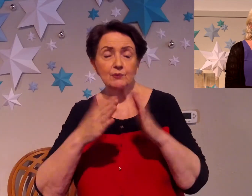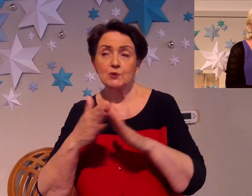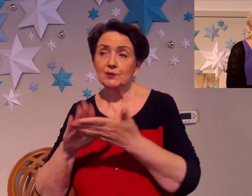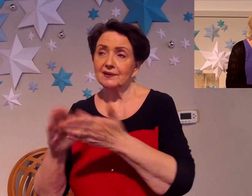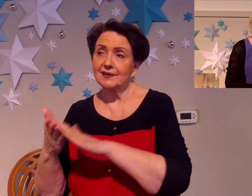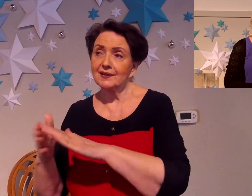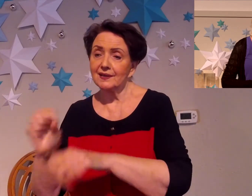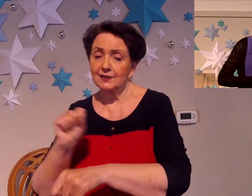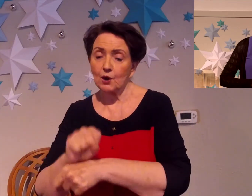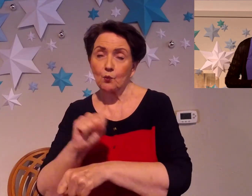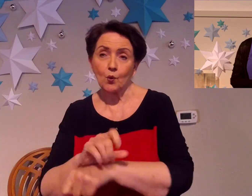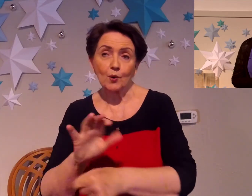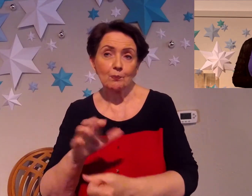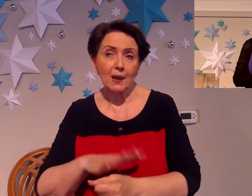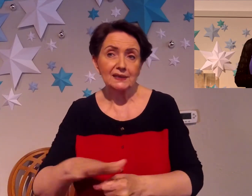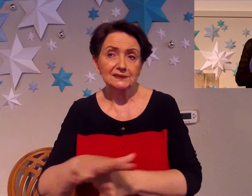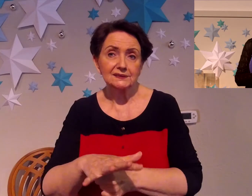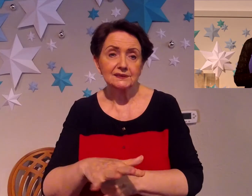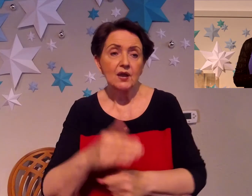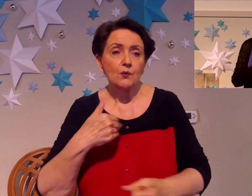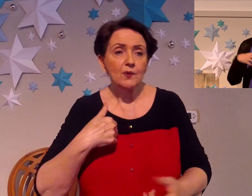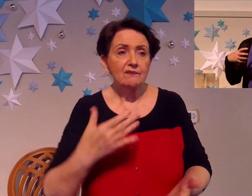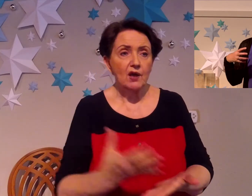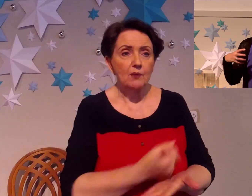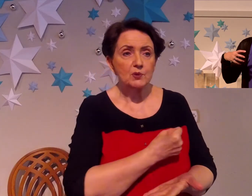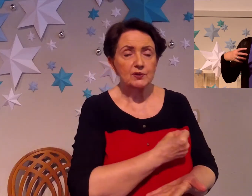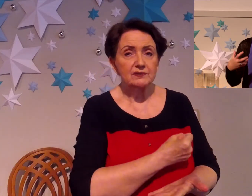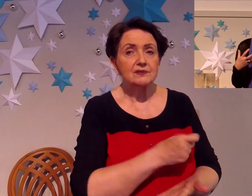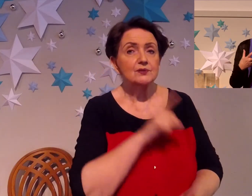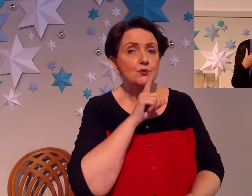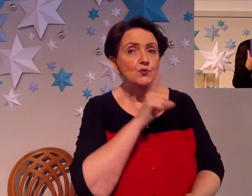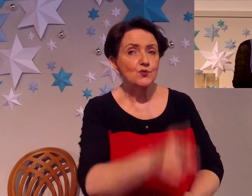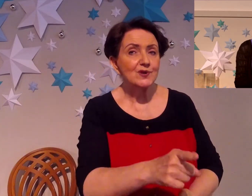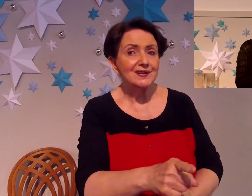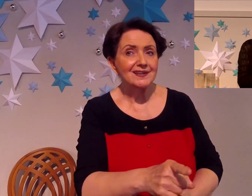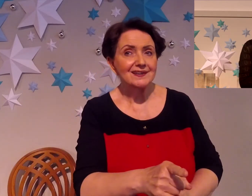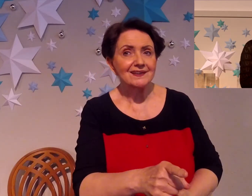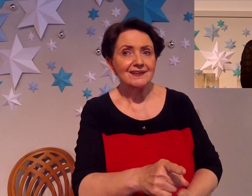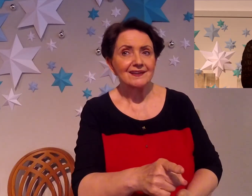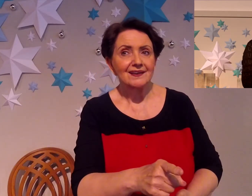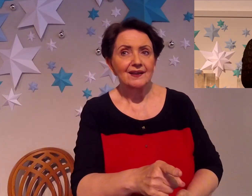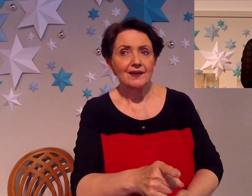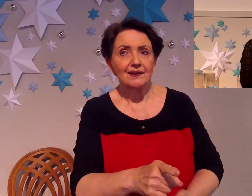our workplaces, we have the opportunity to really evidence three